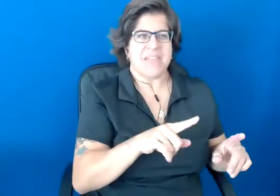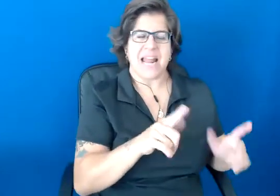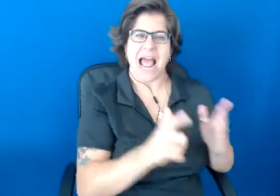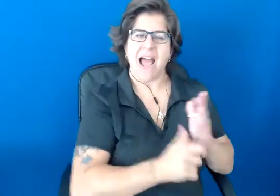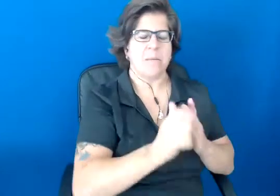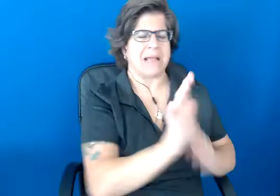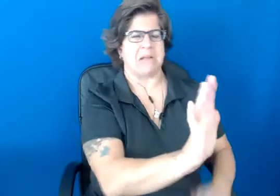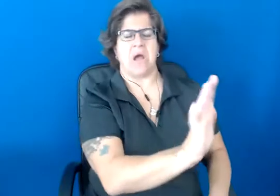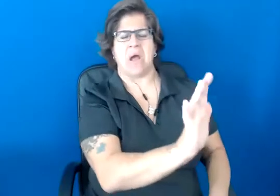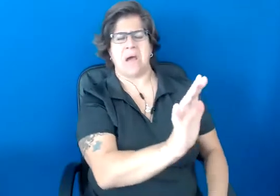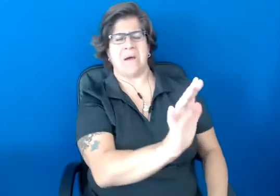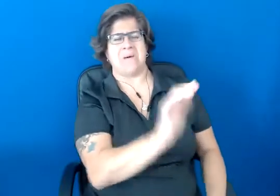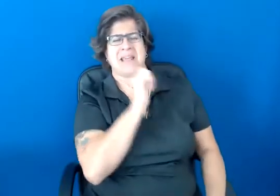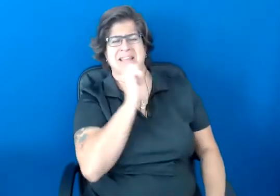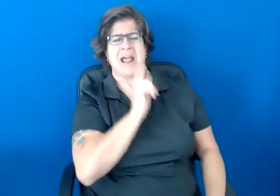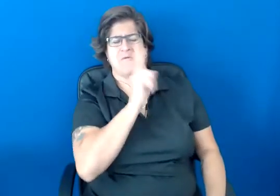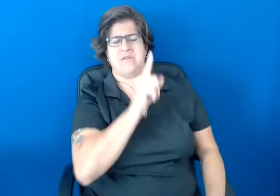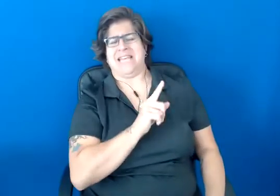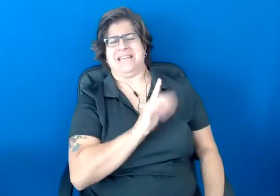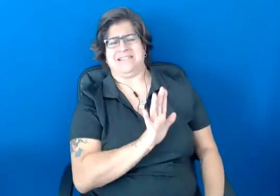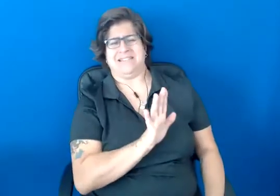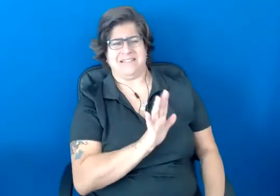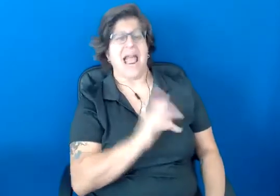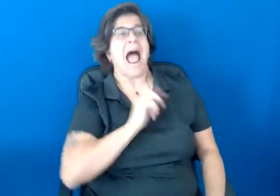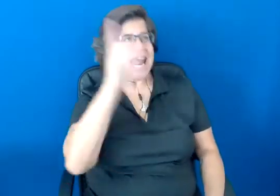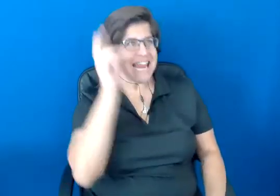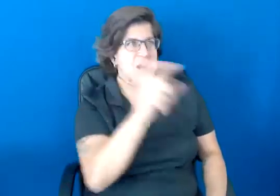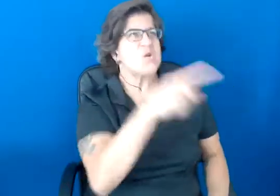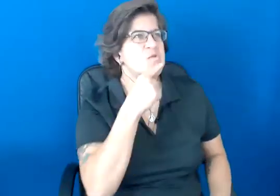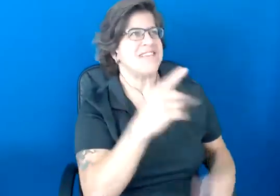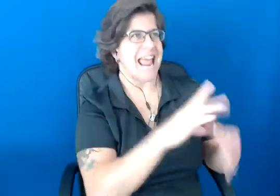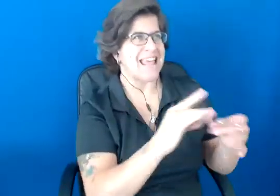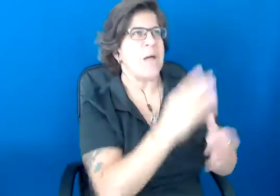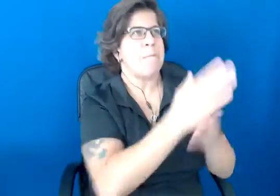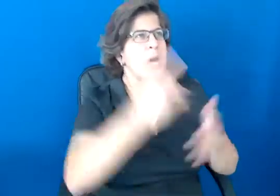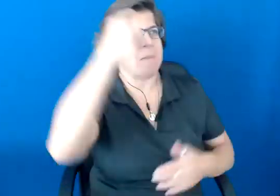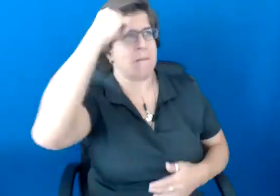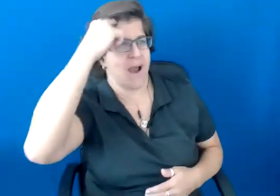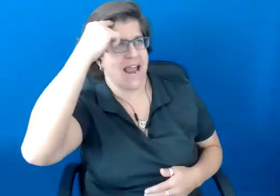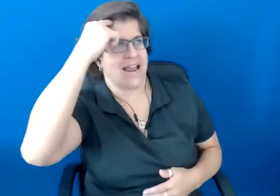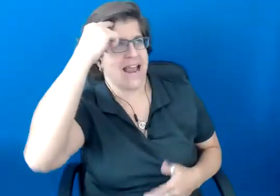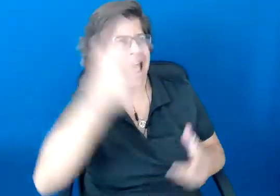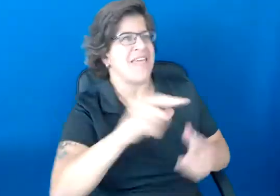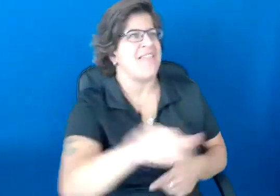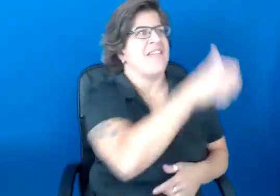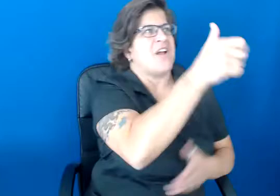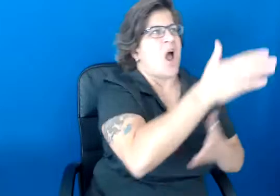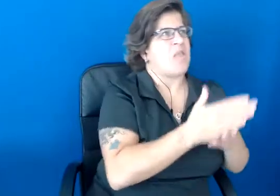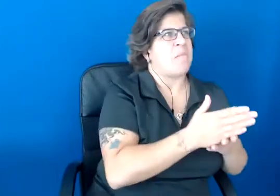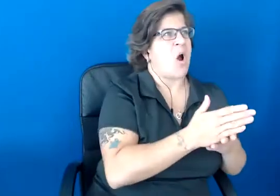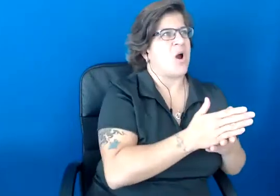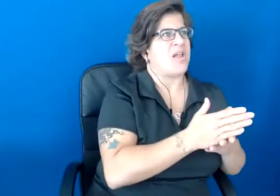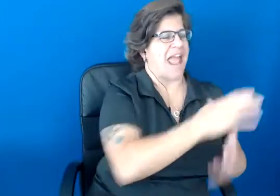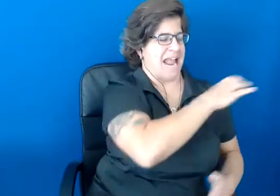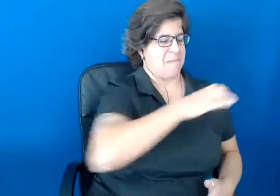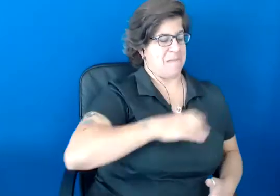like nah, I don't think that's really true. Like, I hear it with some part of my brain, and then there's that other, the committee